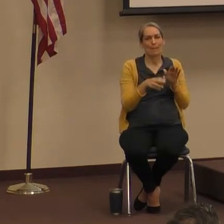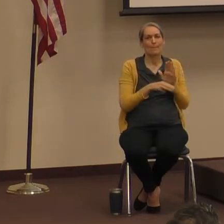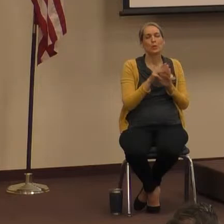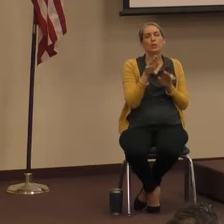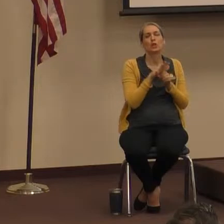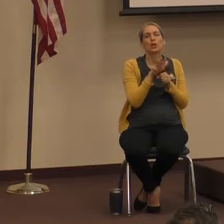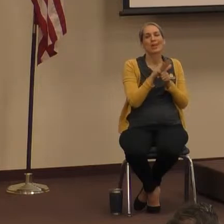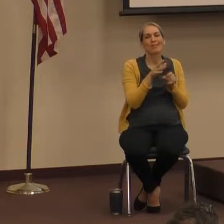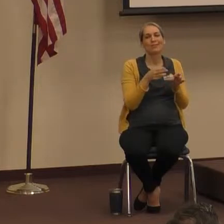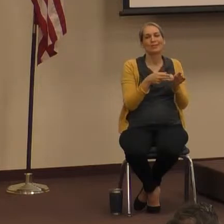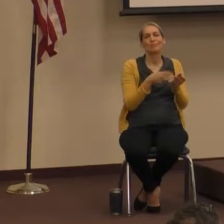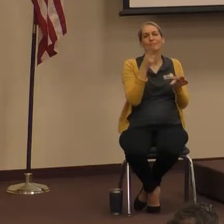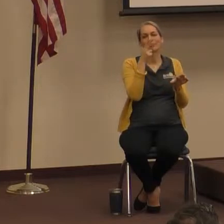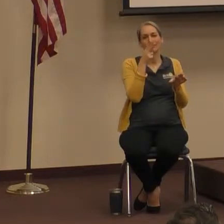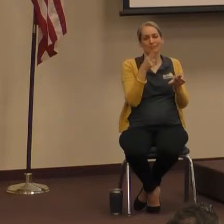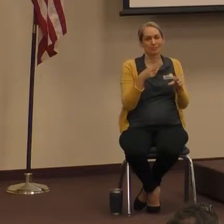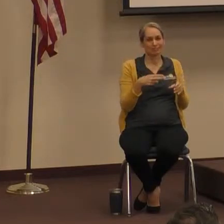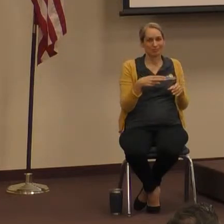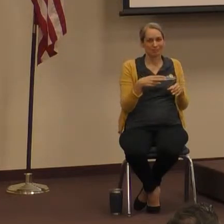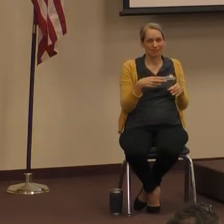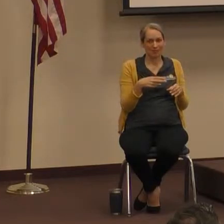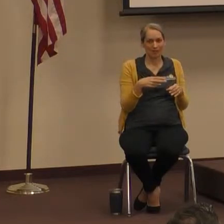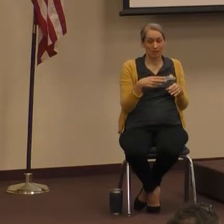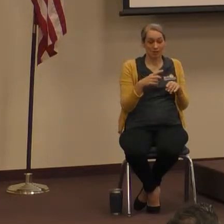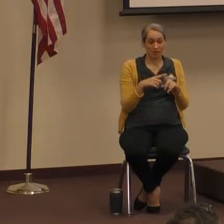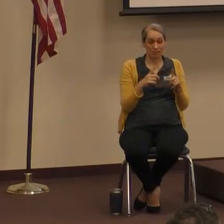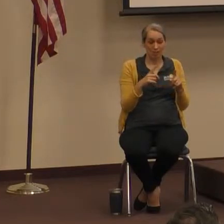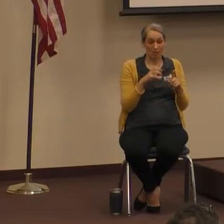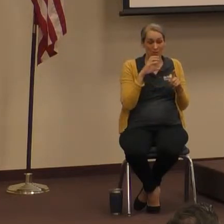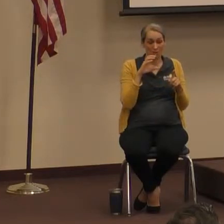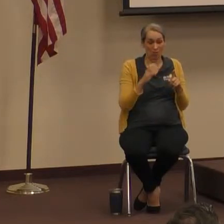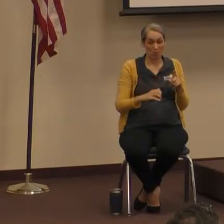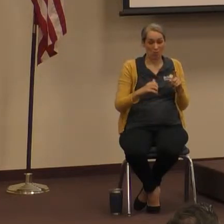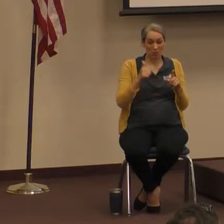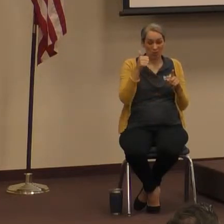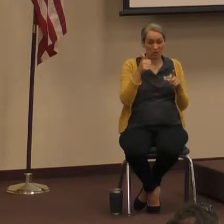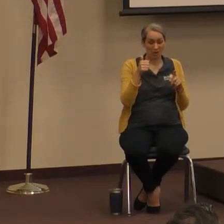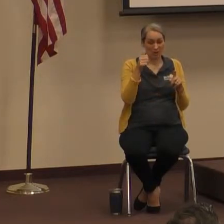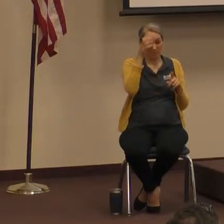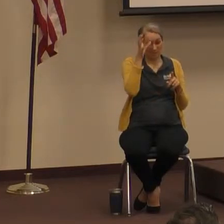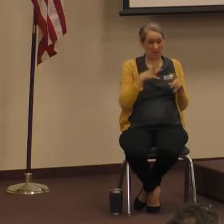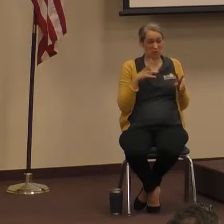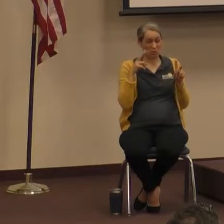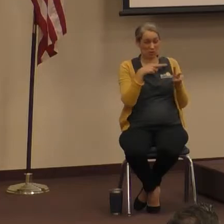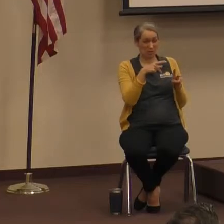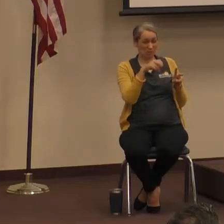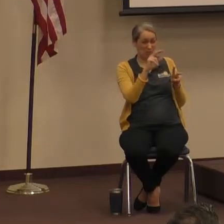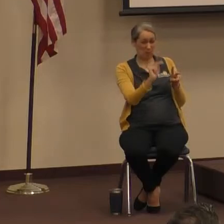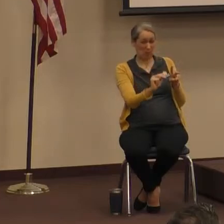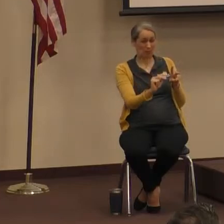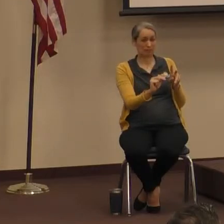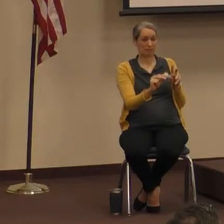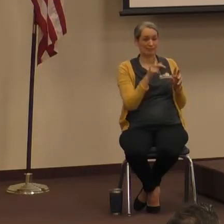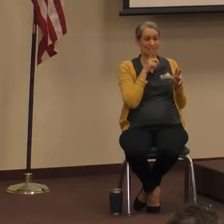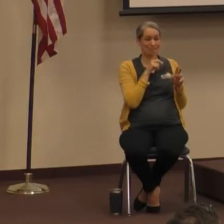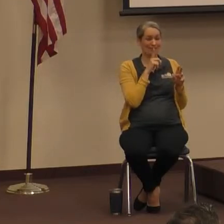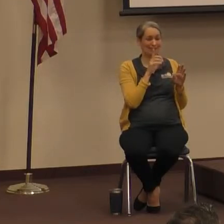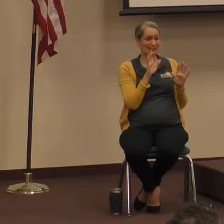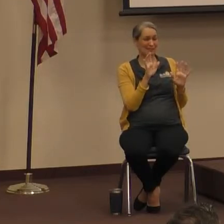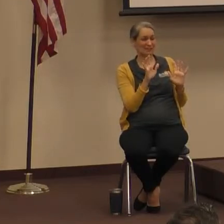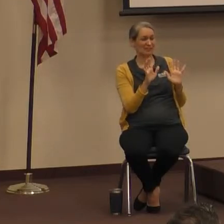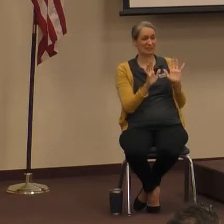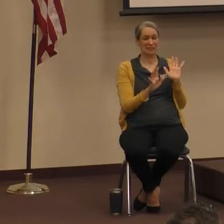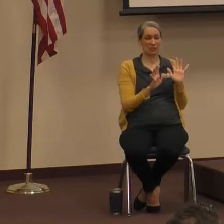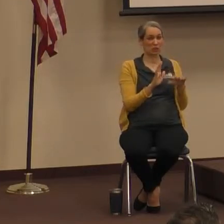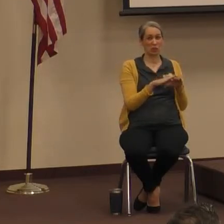So the stigma for older men struggling with porn is, I mean, think about how bad it is for guys our age. For older guys struggling with porn, you just don't do